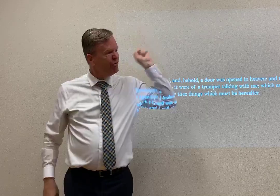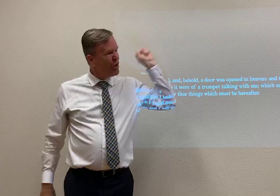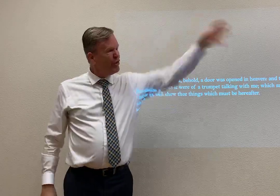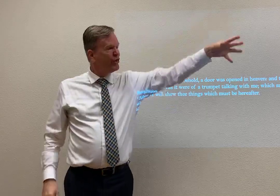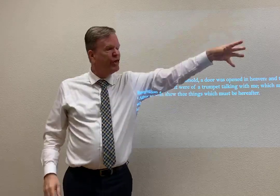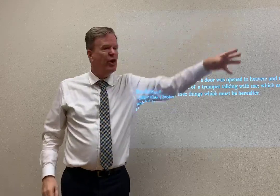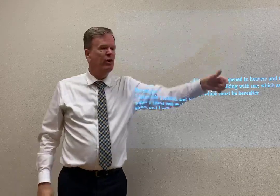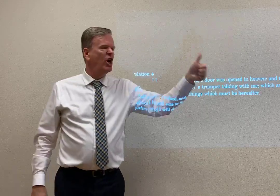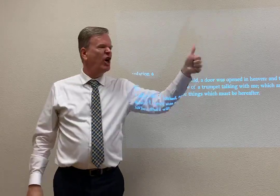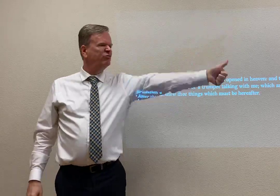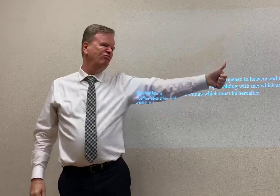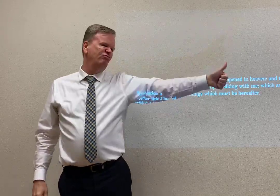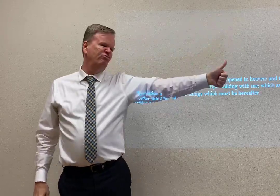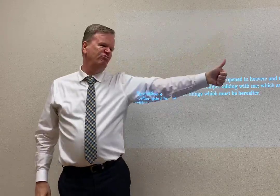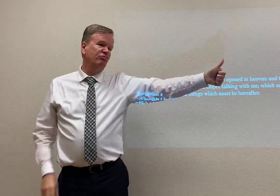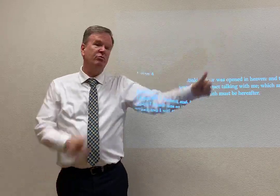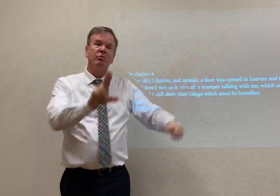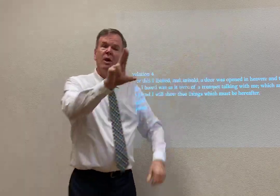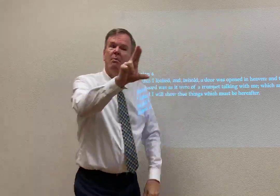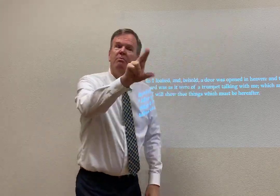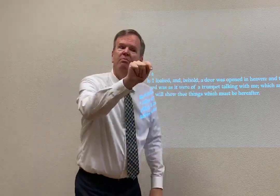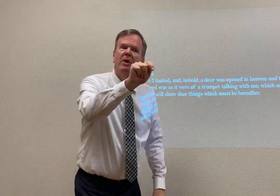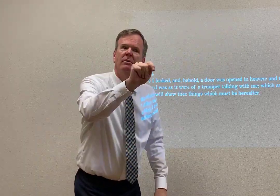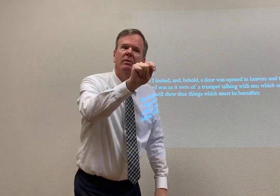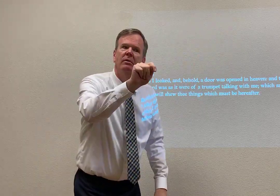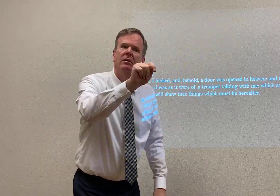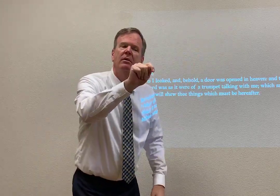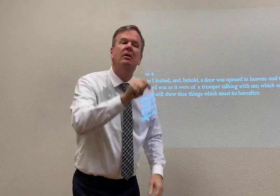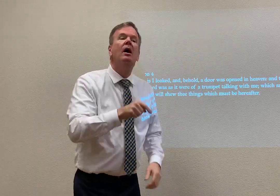we stop this? We do it by throwing him off into an island by himself. But